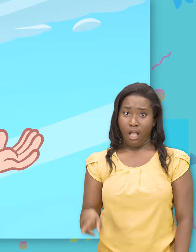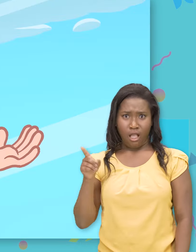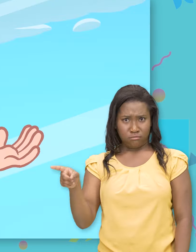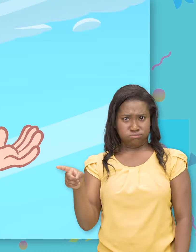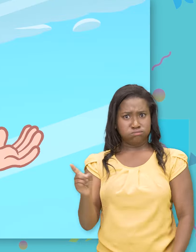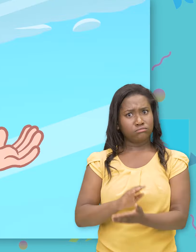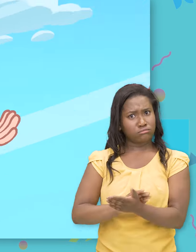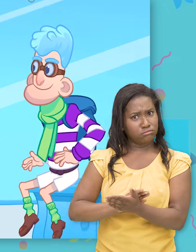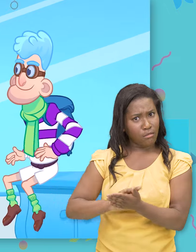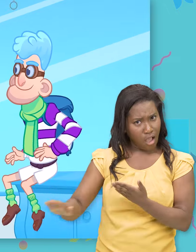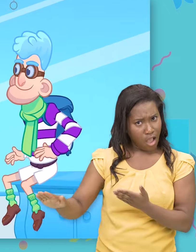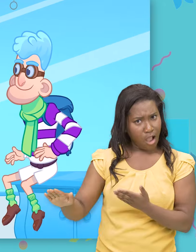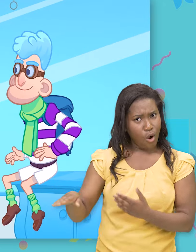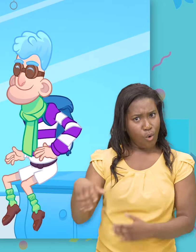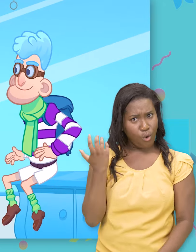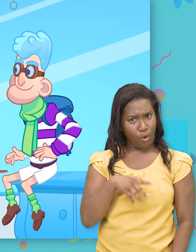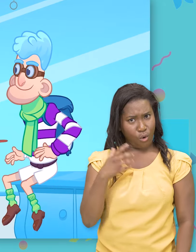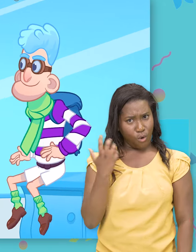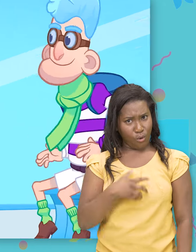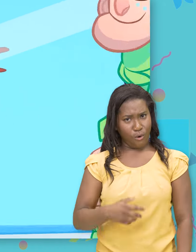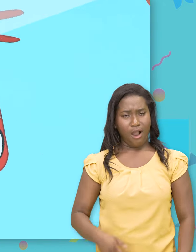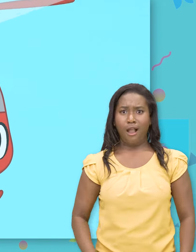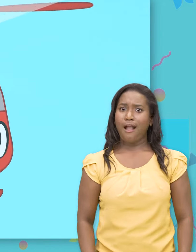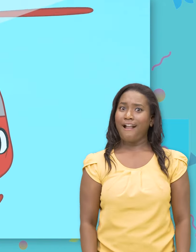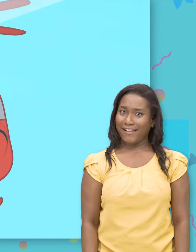He's not scary at all, Stein.